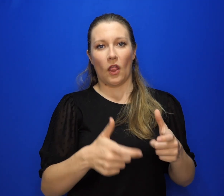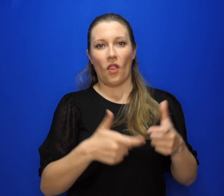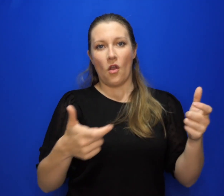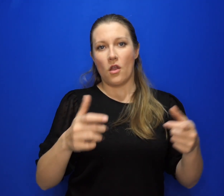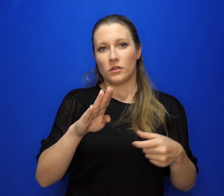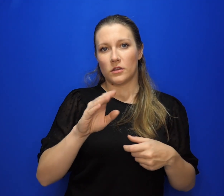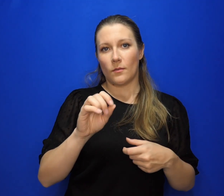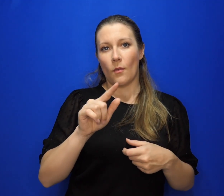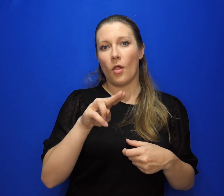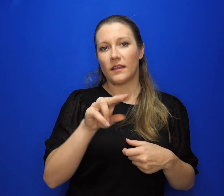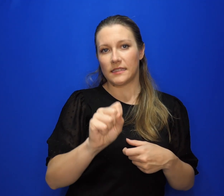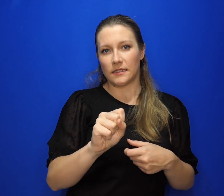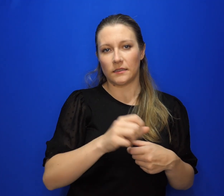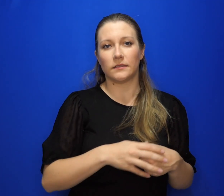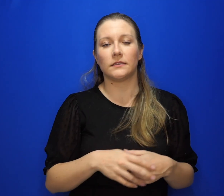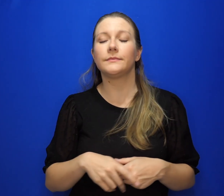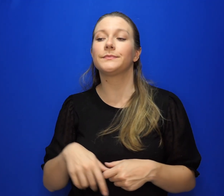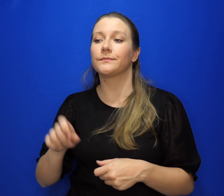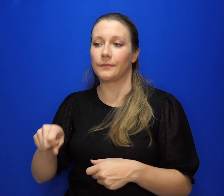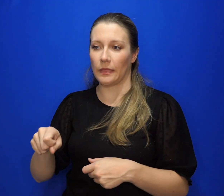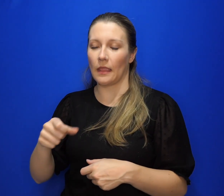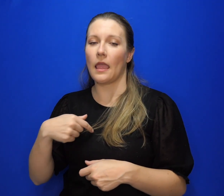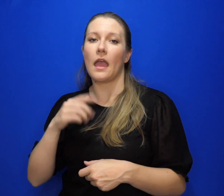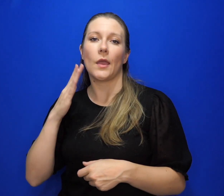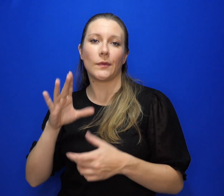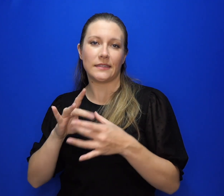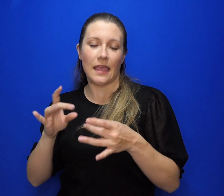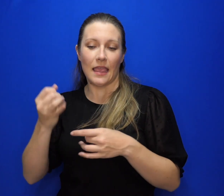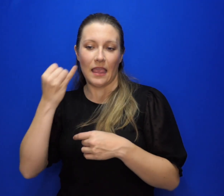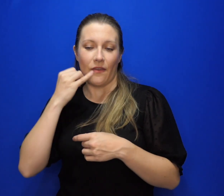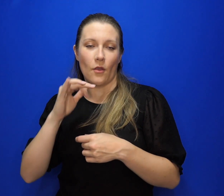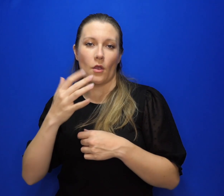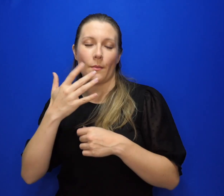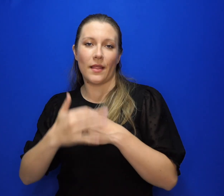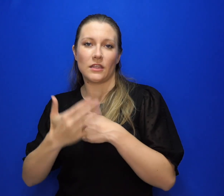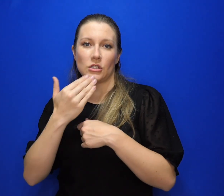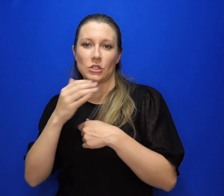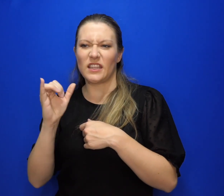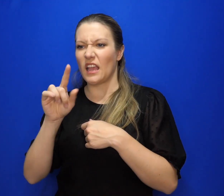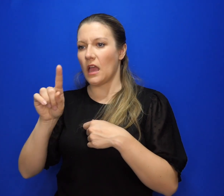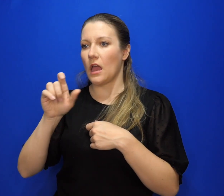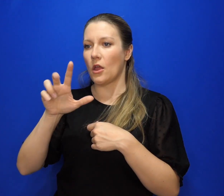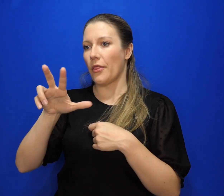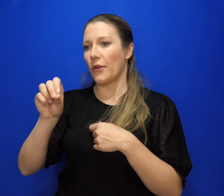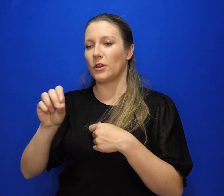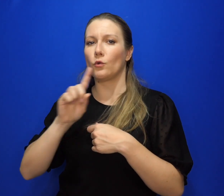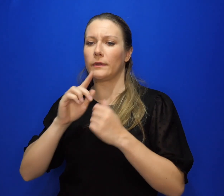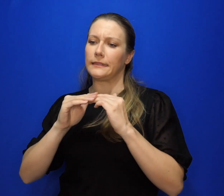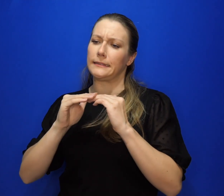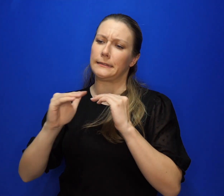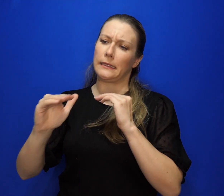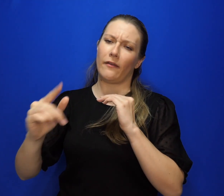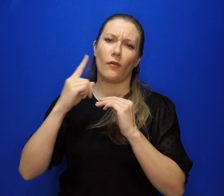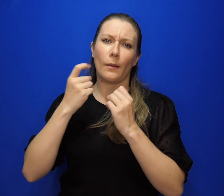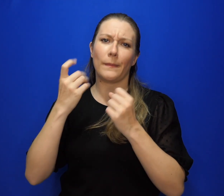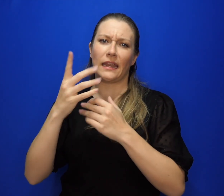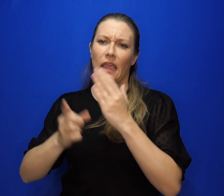I would say that, like, if your blood sugar was 130 and it was super stable for hours, you didn't have any active insulin at